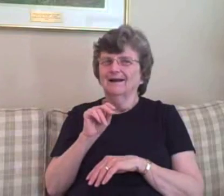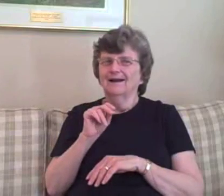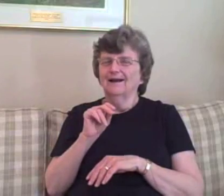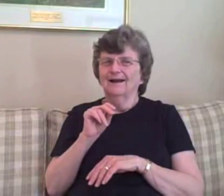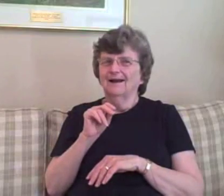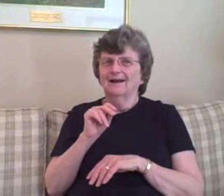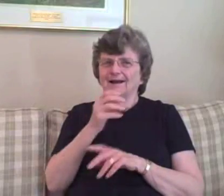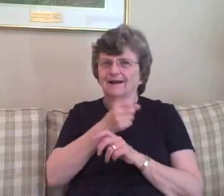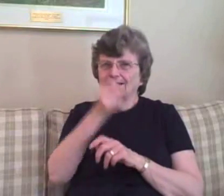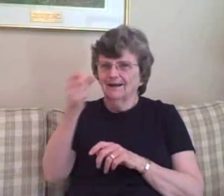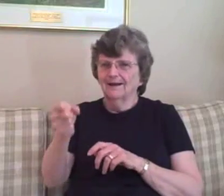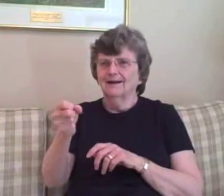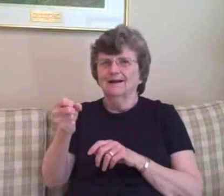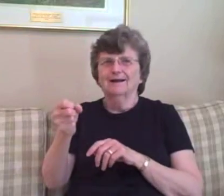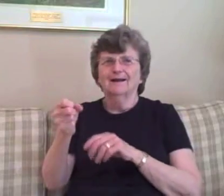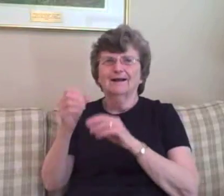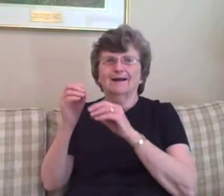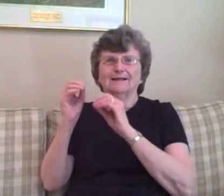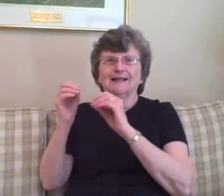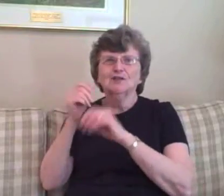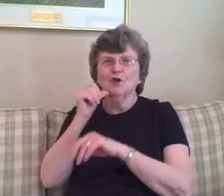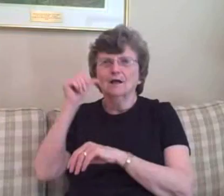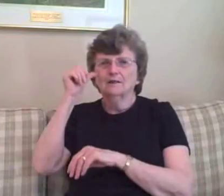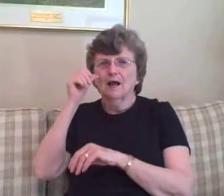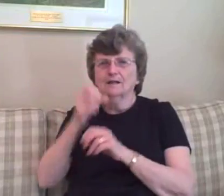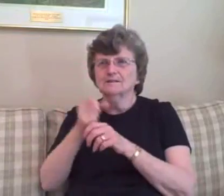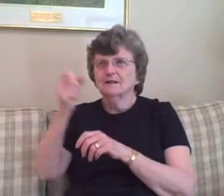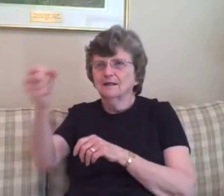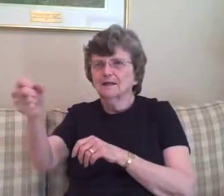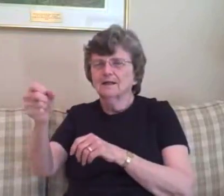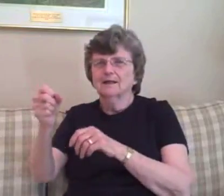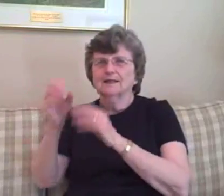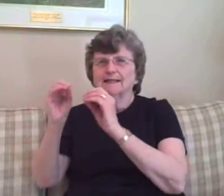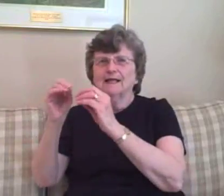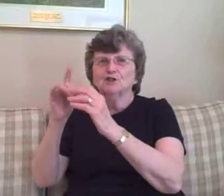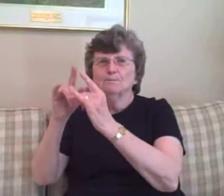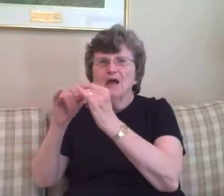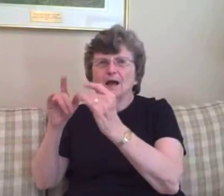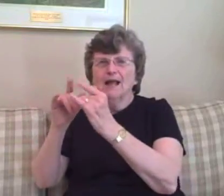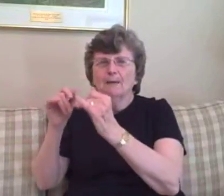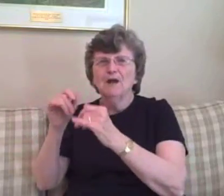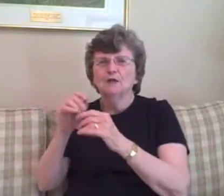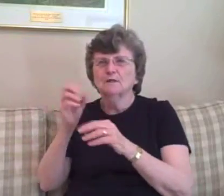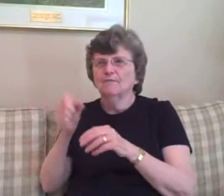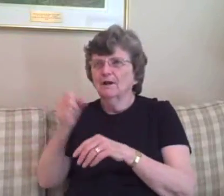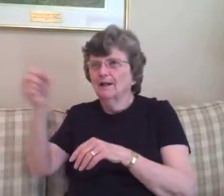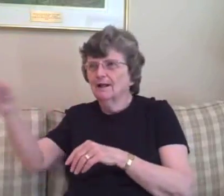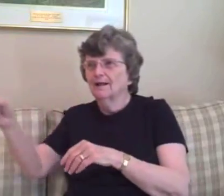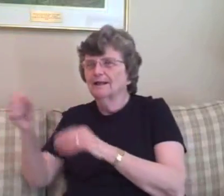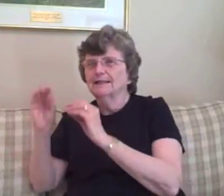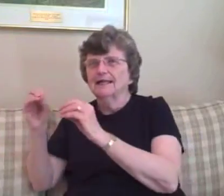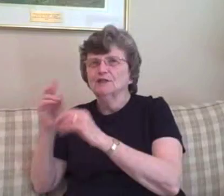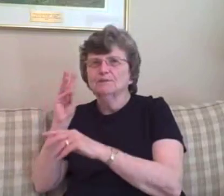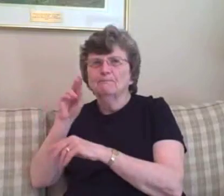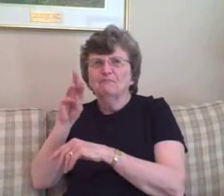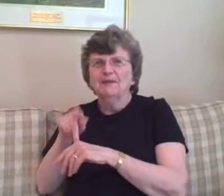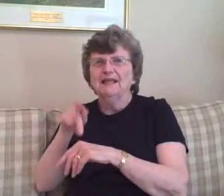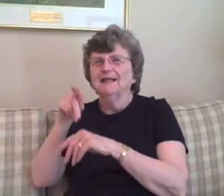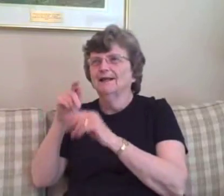didn't happen. I was put here to teach deaf adults, then I was put there to teach at Camp Mark 7, and I was put